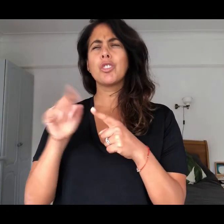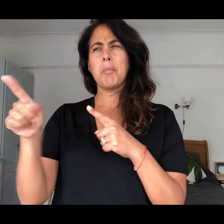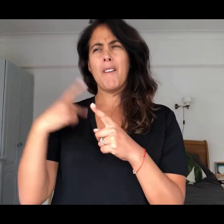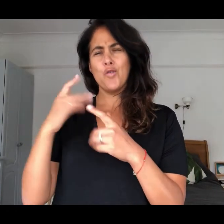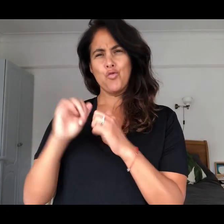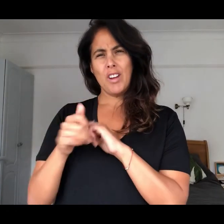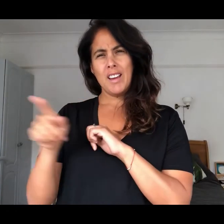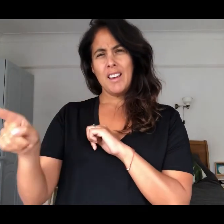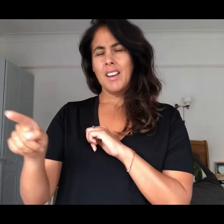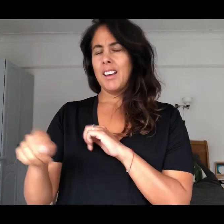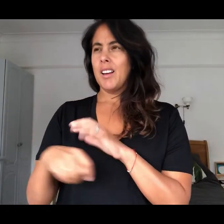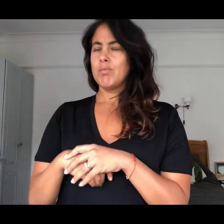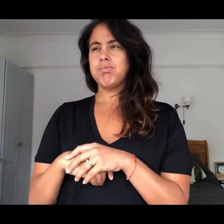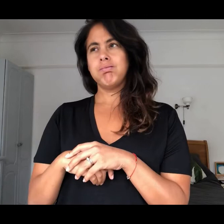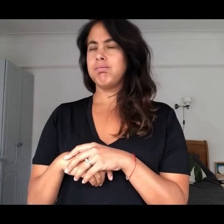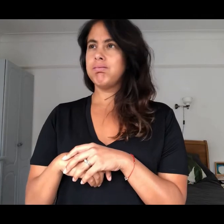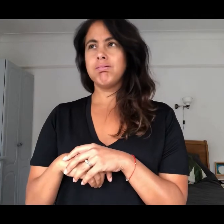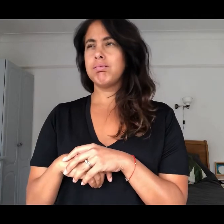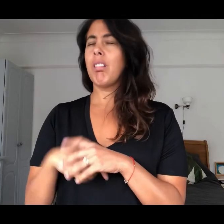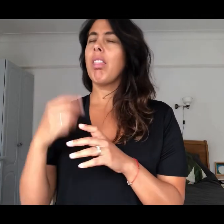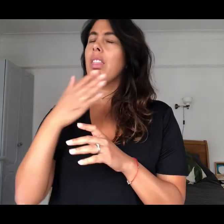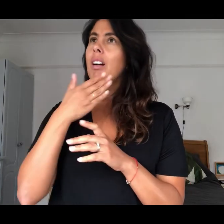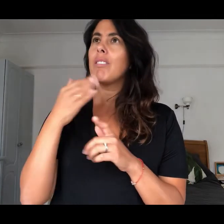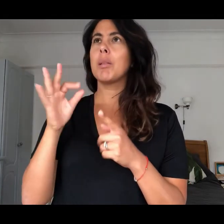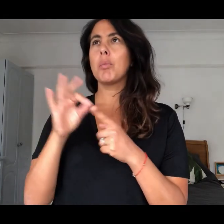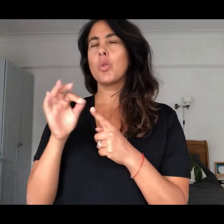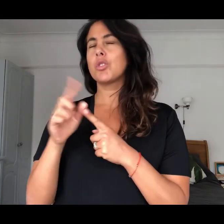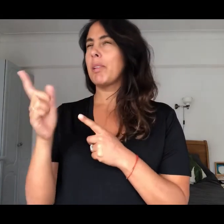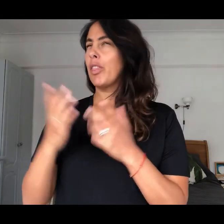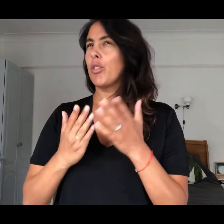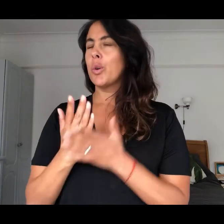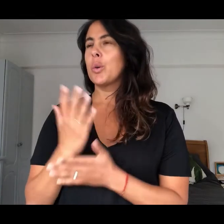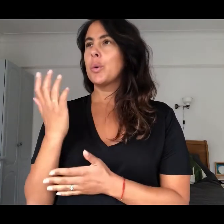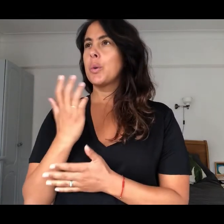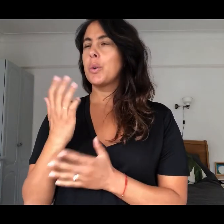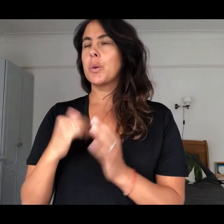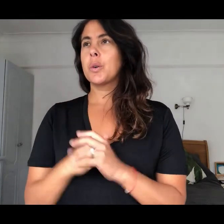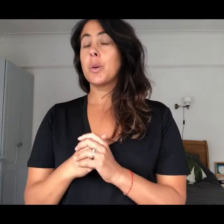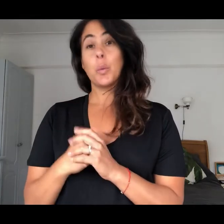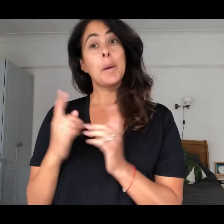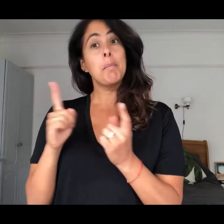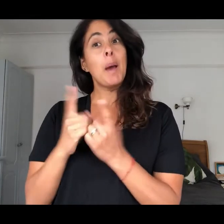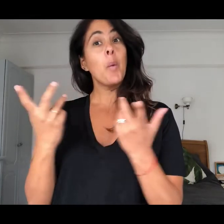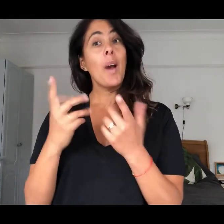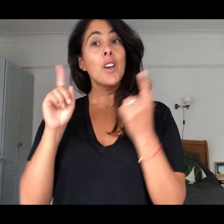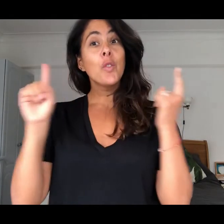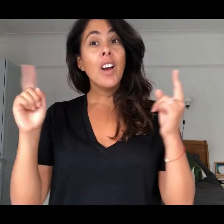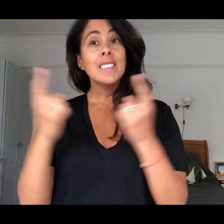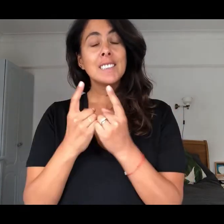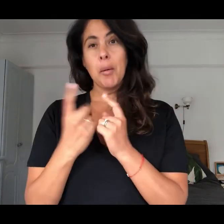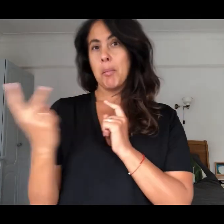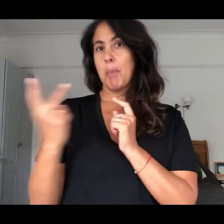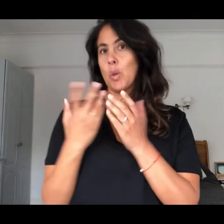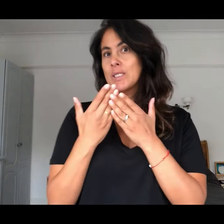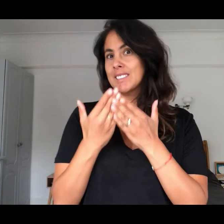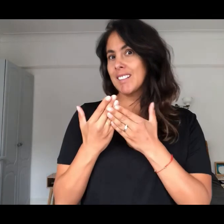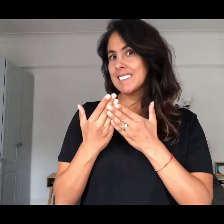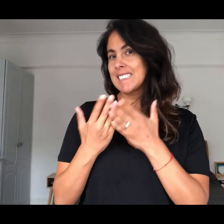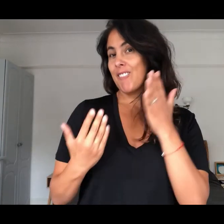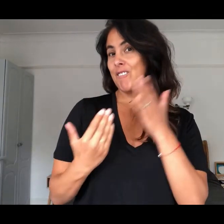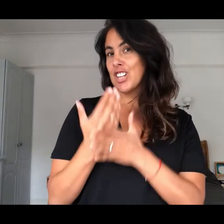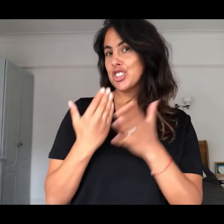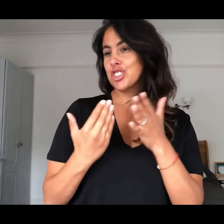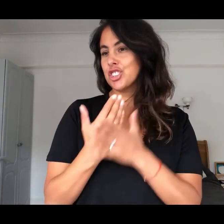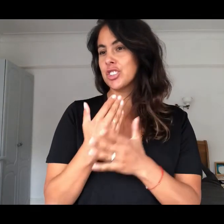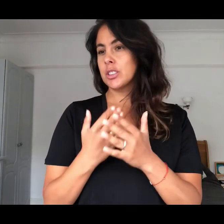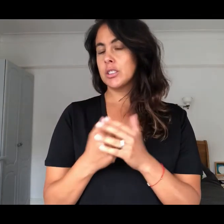Poor Portia. Long-serving, long-suffering, lovely Portia. We met at university. We